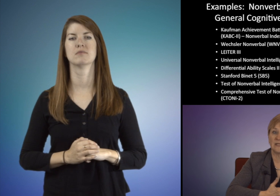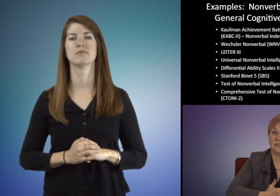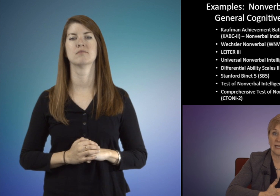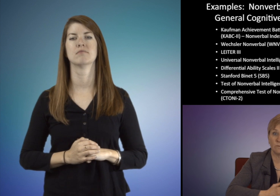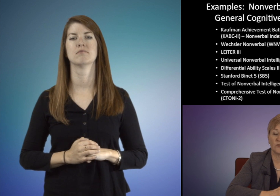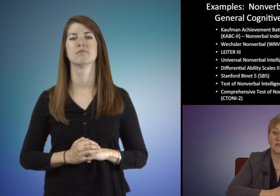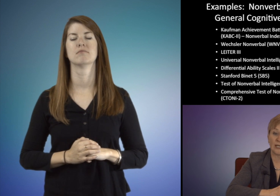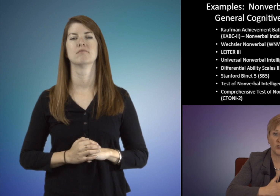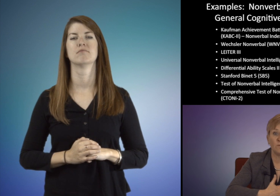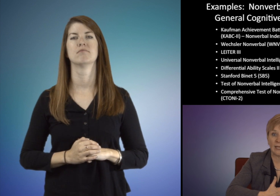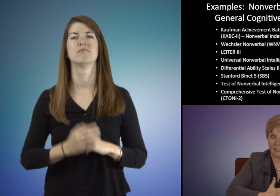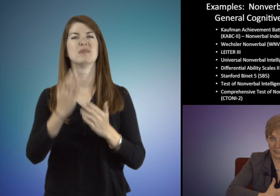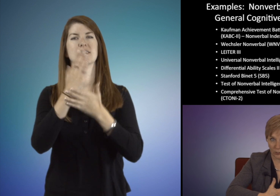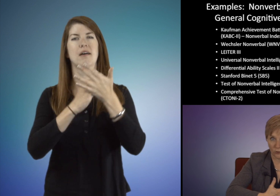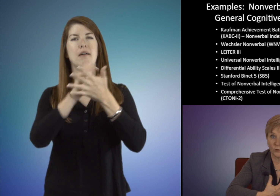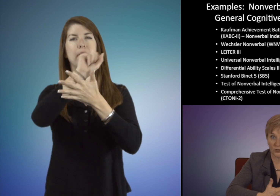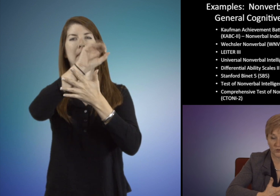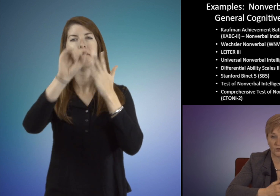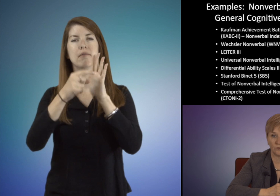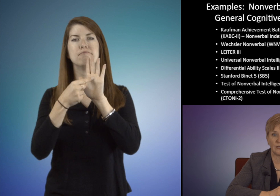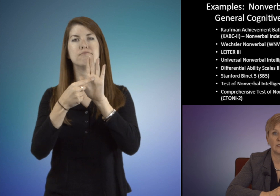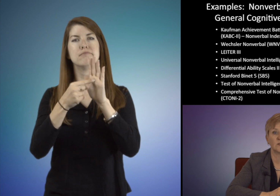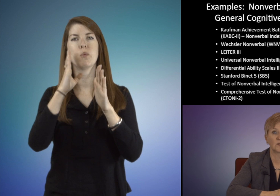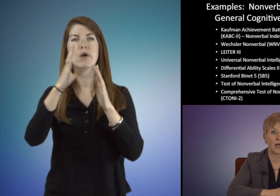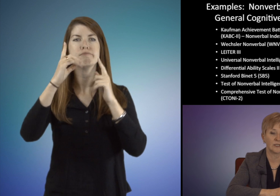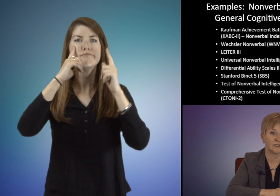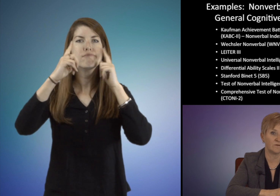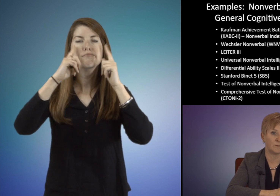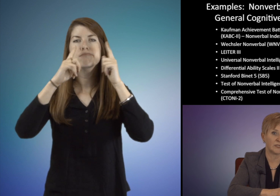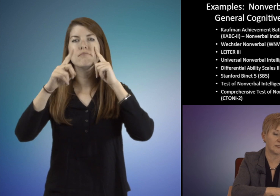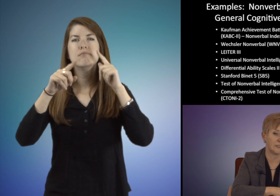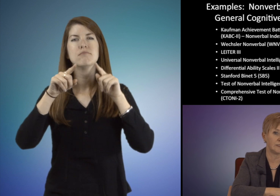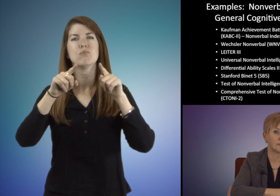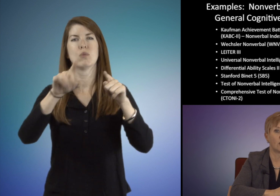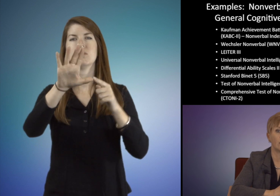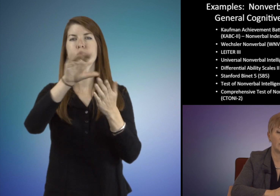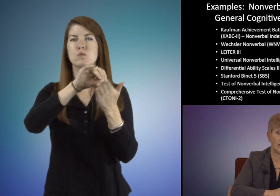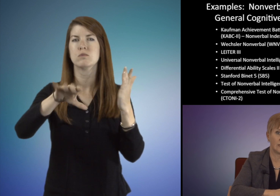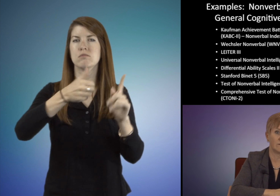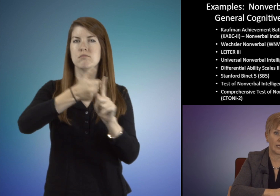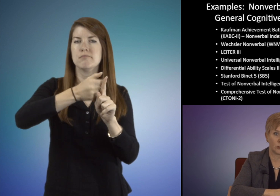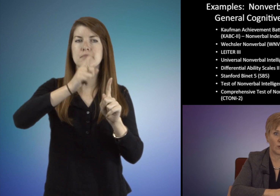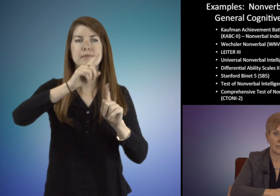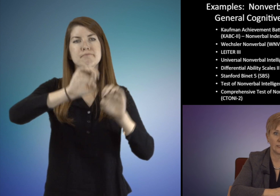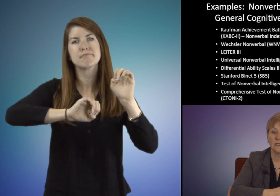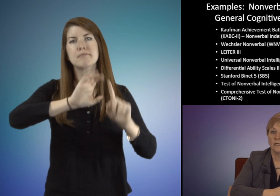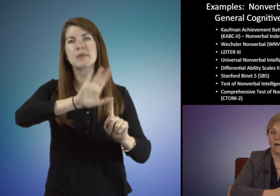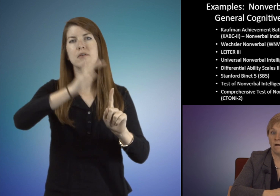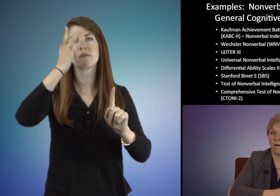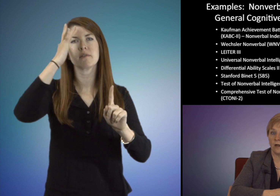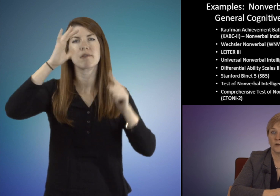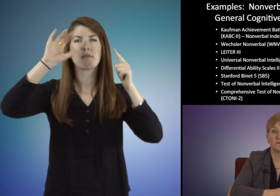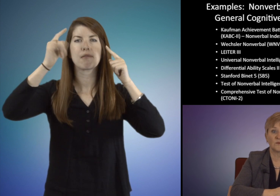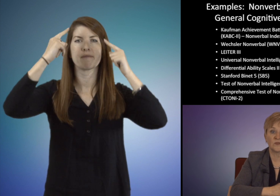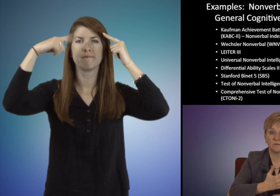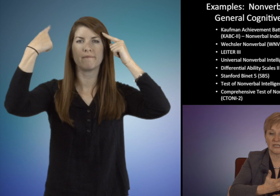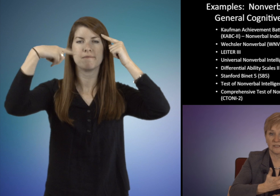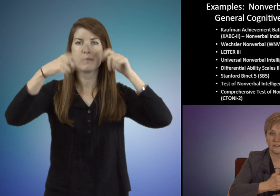So some examples that you may hear when your students' cognitive abilities are being evaluated